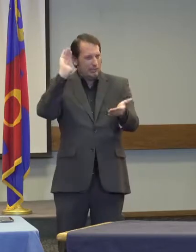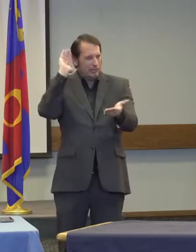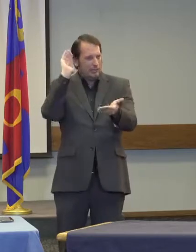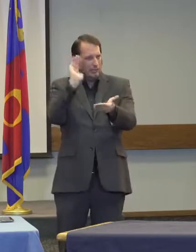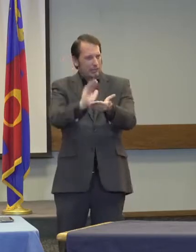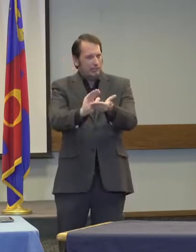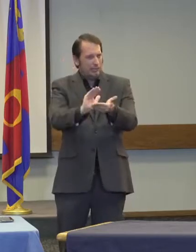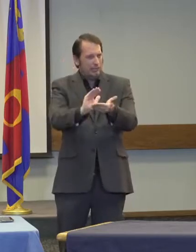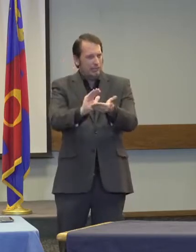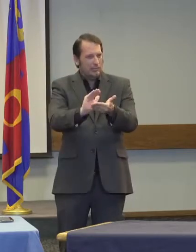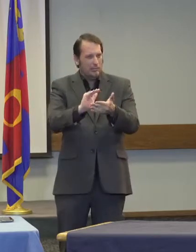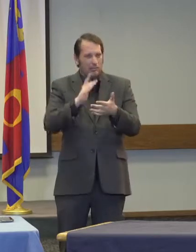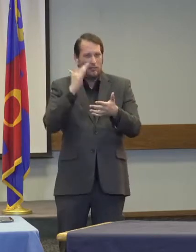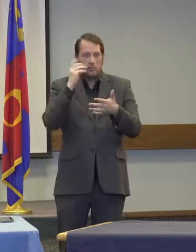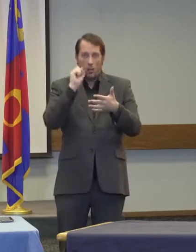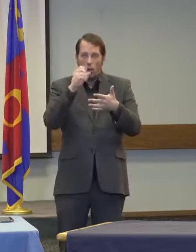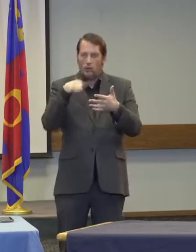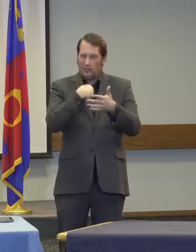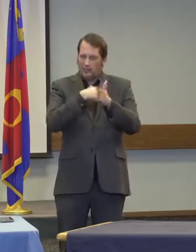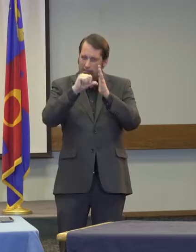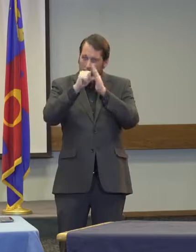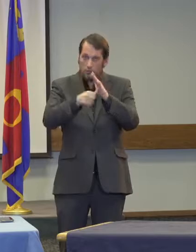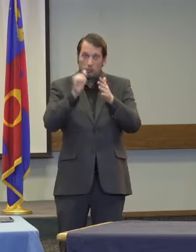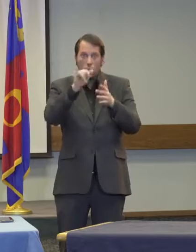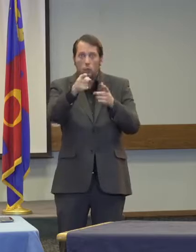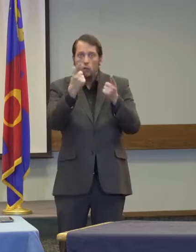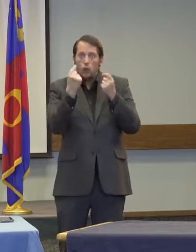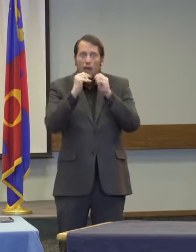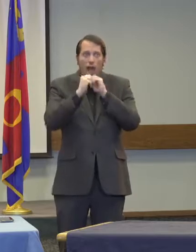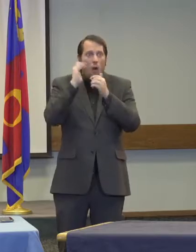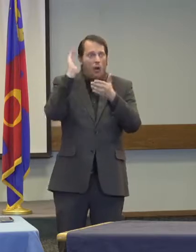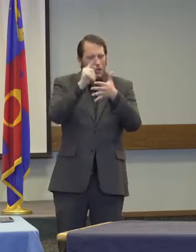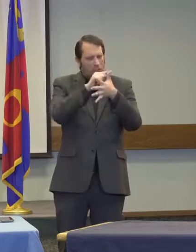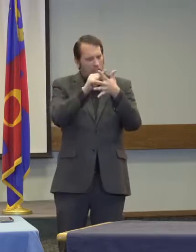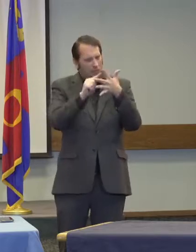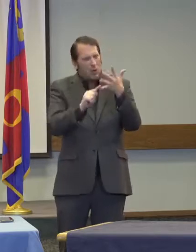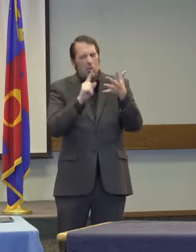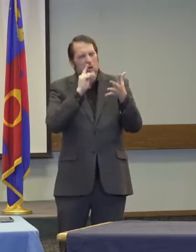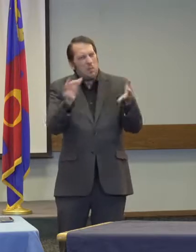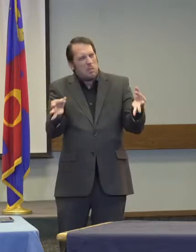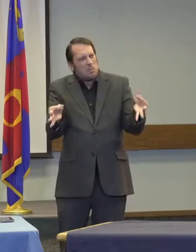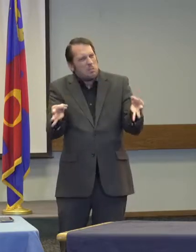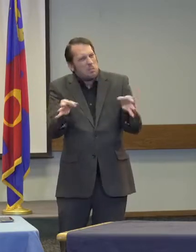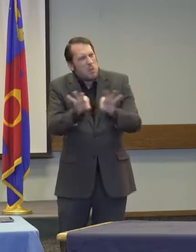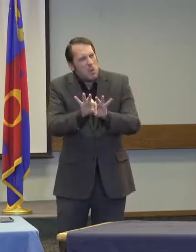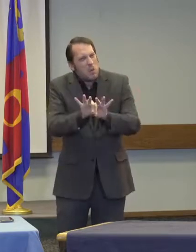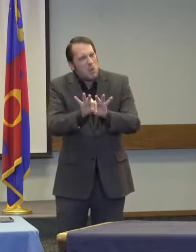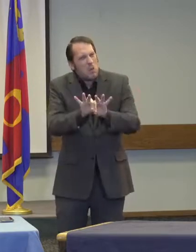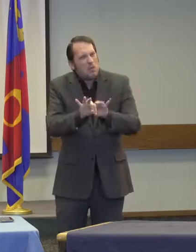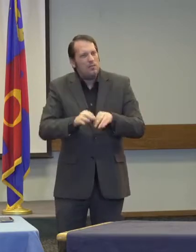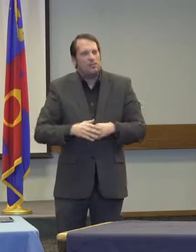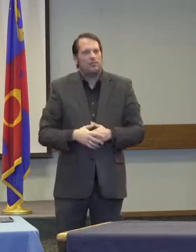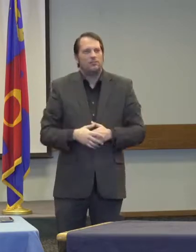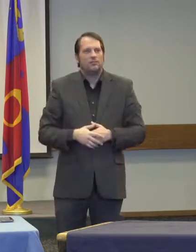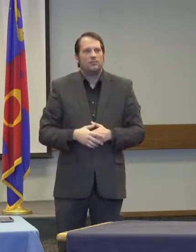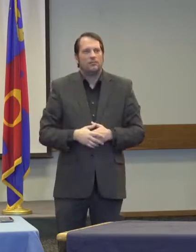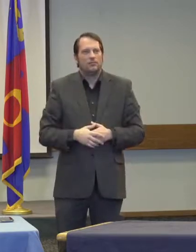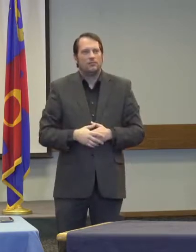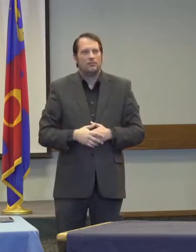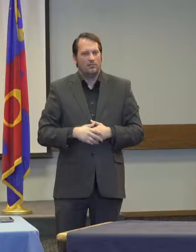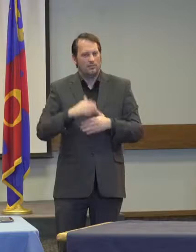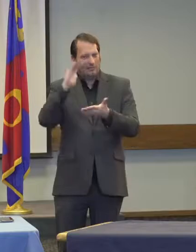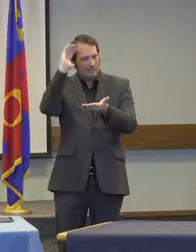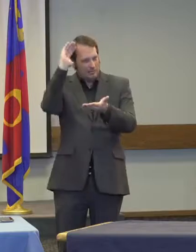those practices. Staying at home and sheltering in place as much as possible, minimizing exposure in public to others to